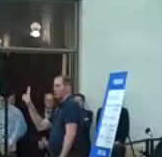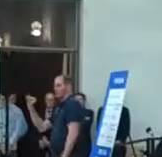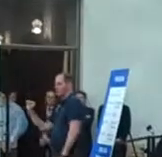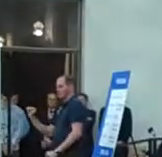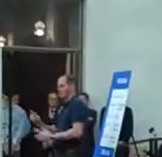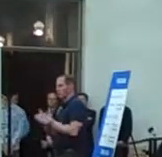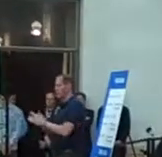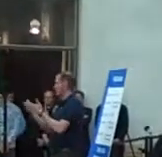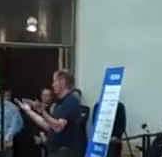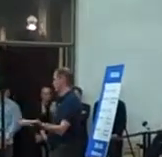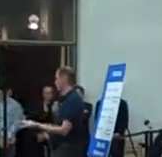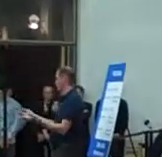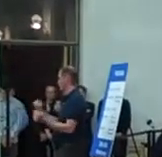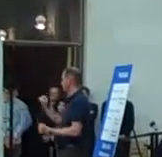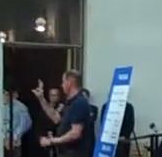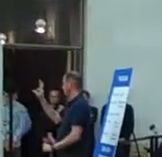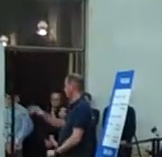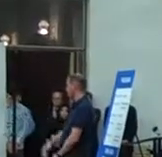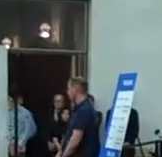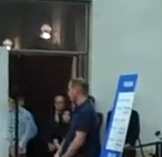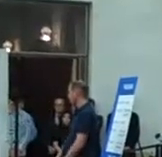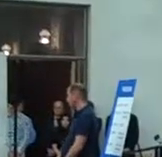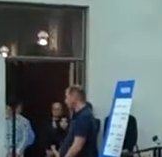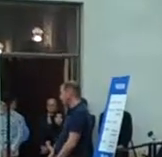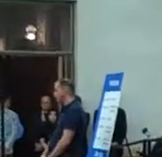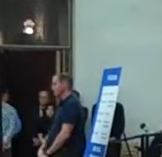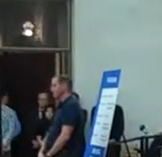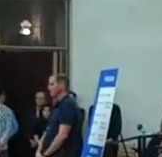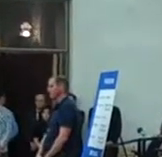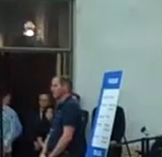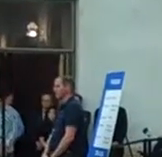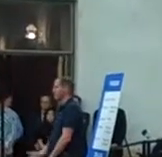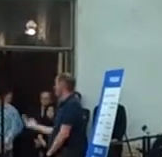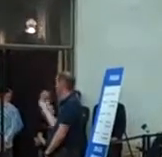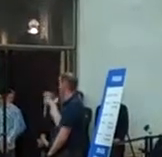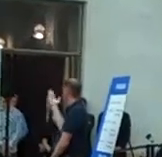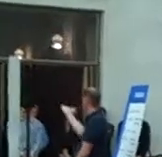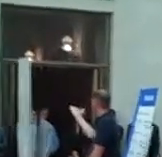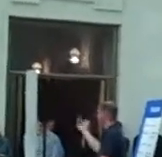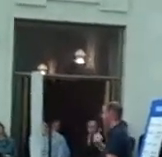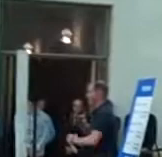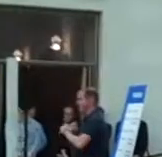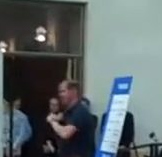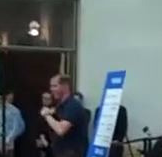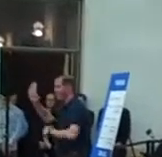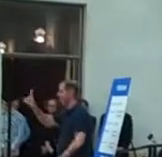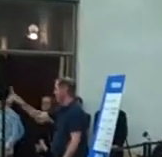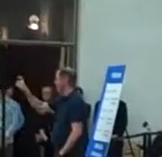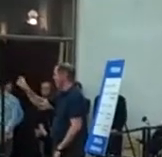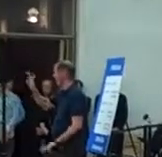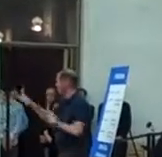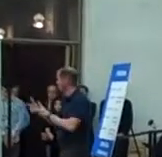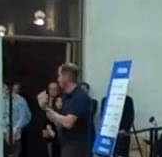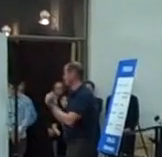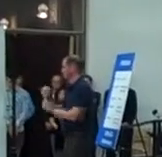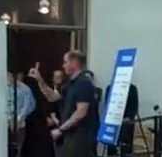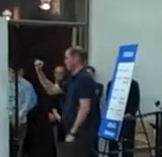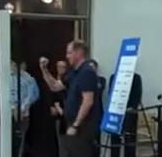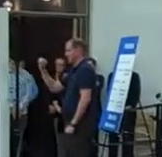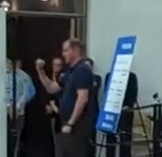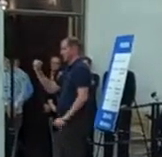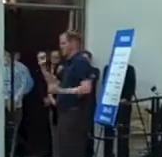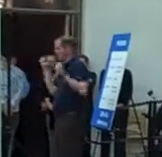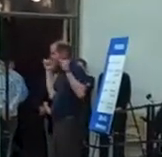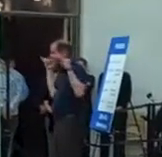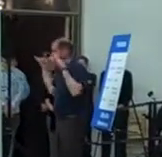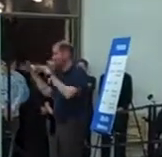all began here in San Francisco. And there, many of you were 100 plus strong in UN Plaza